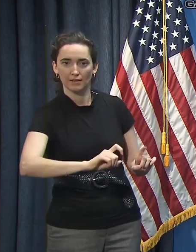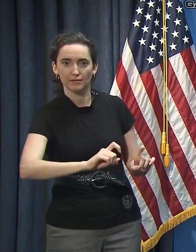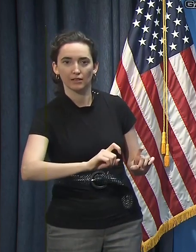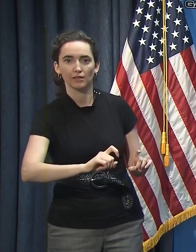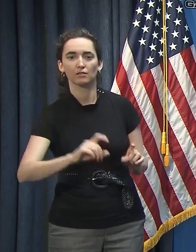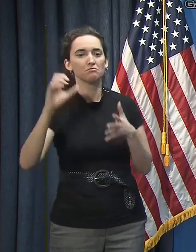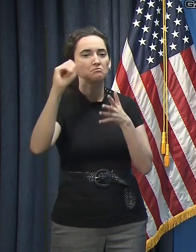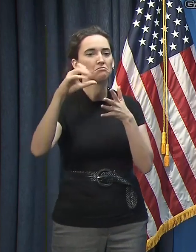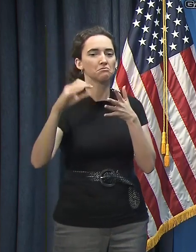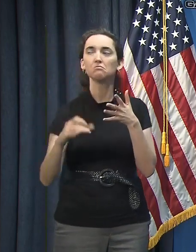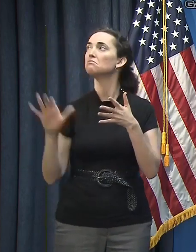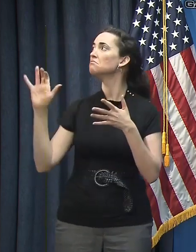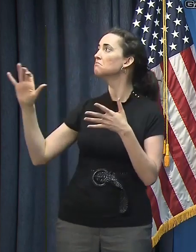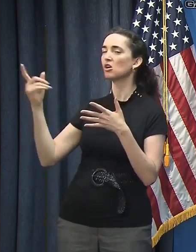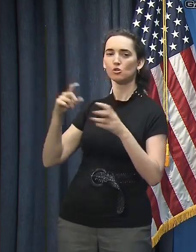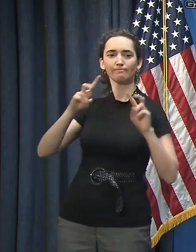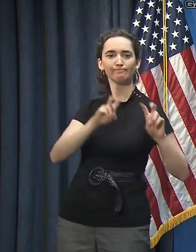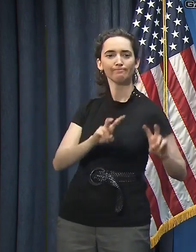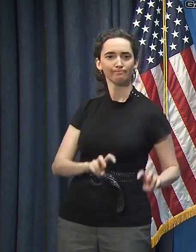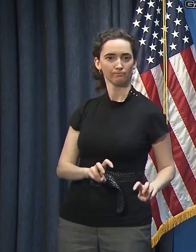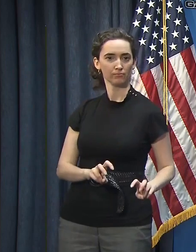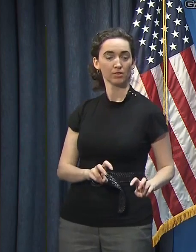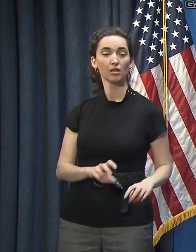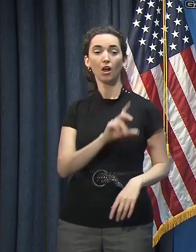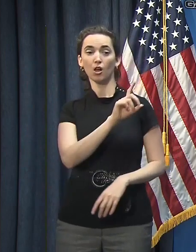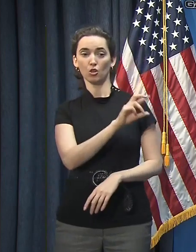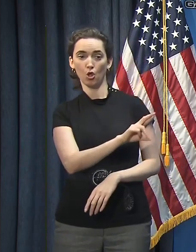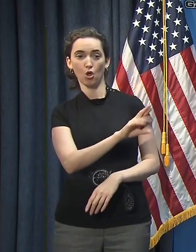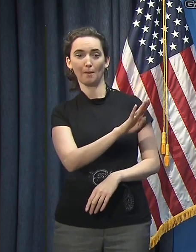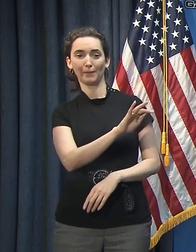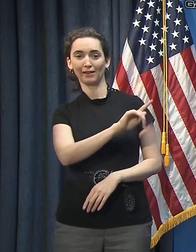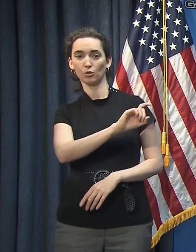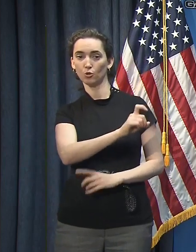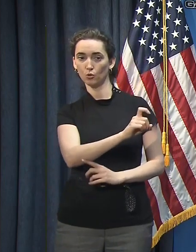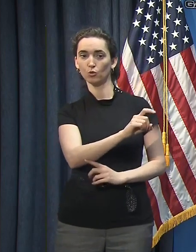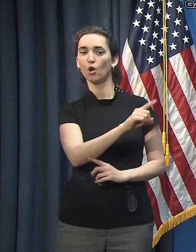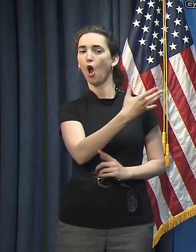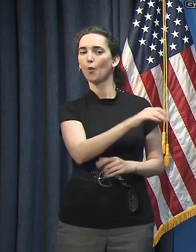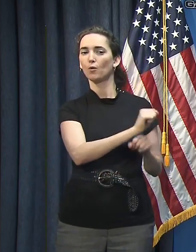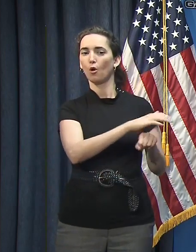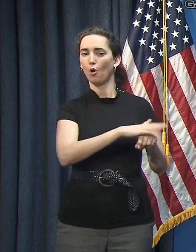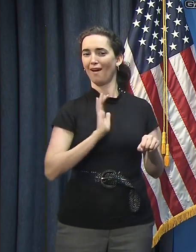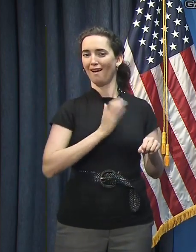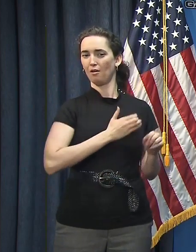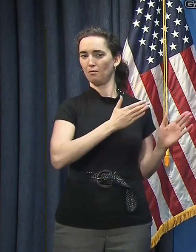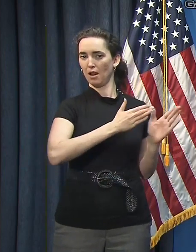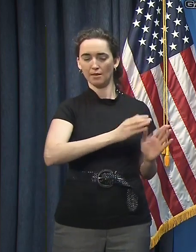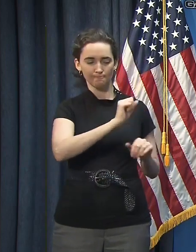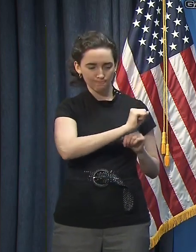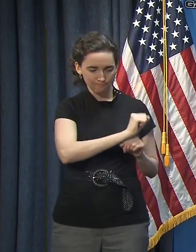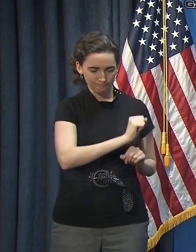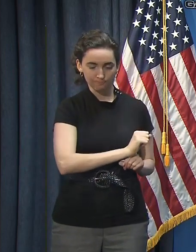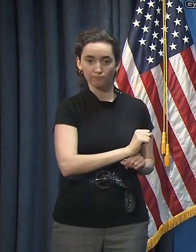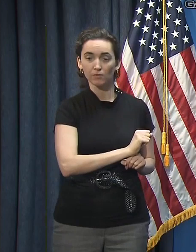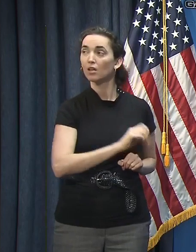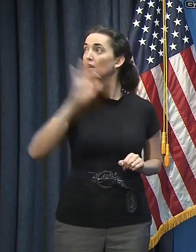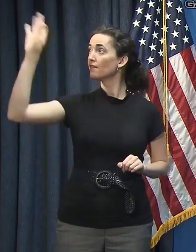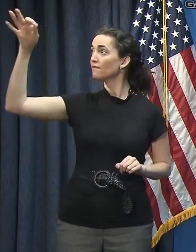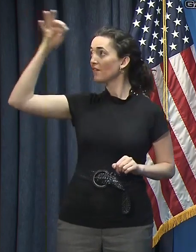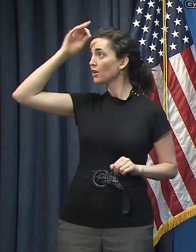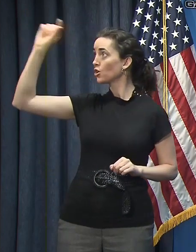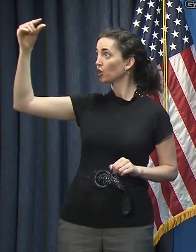testing. And Dr. Biyu had already been working on our plan. The guidance we got from the federal